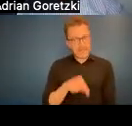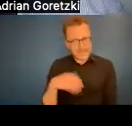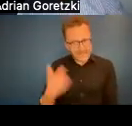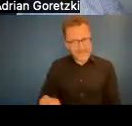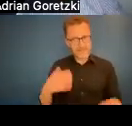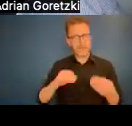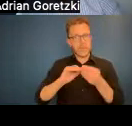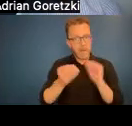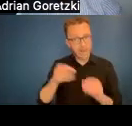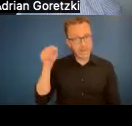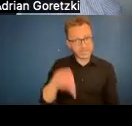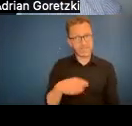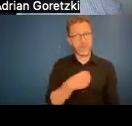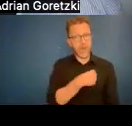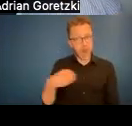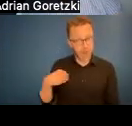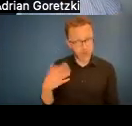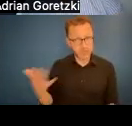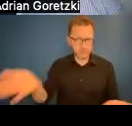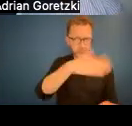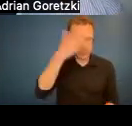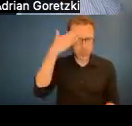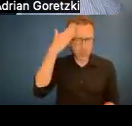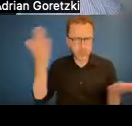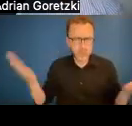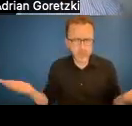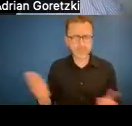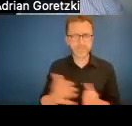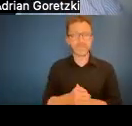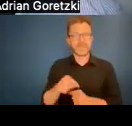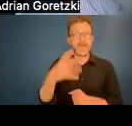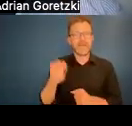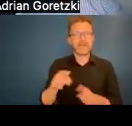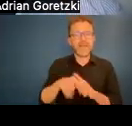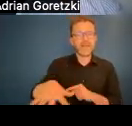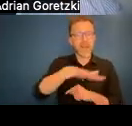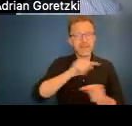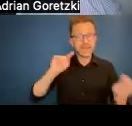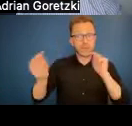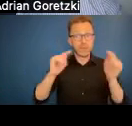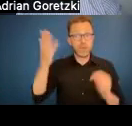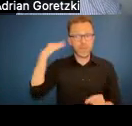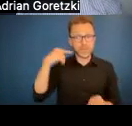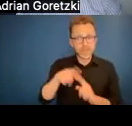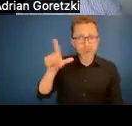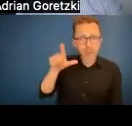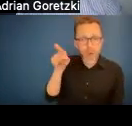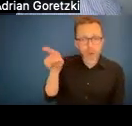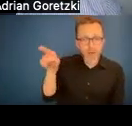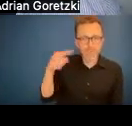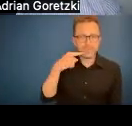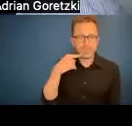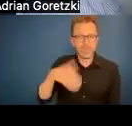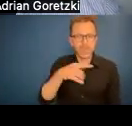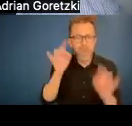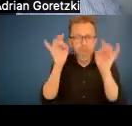or state-run one. As we all here know, this is a problem. But when it comes to Ukrainian patients, yes, they also came